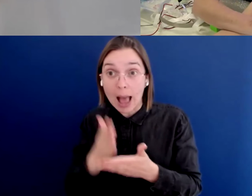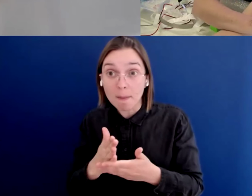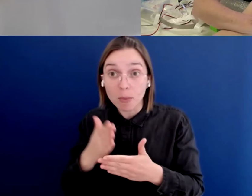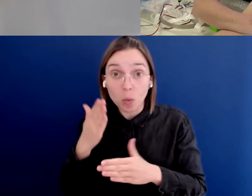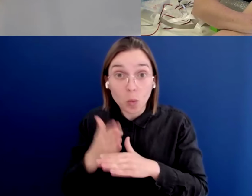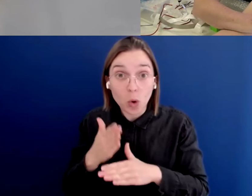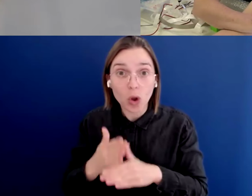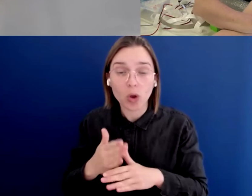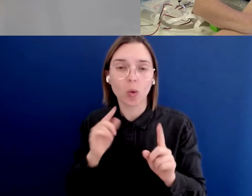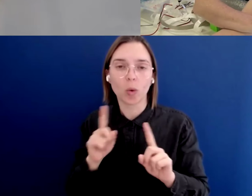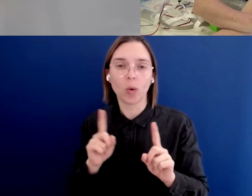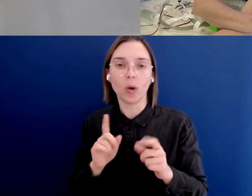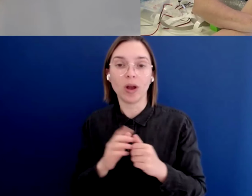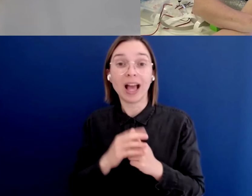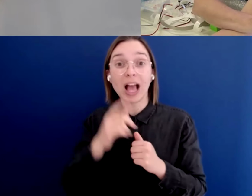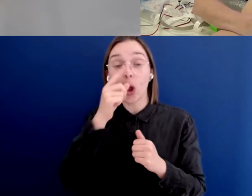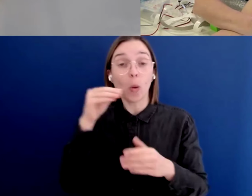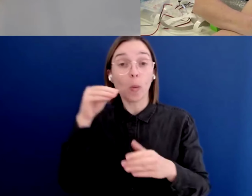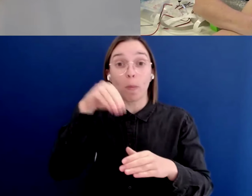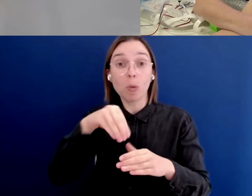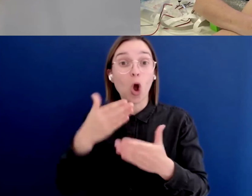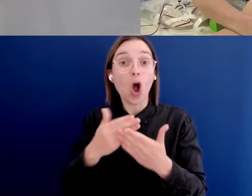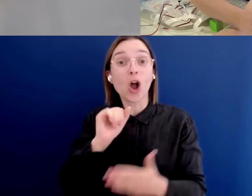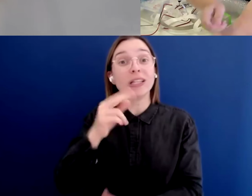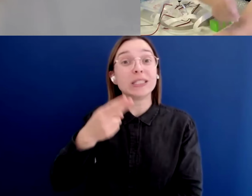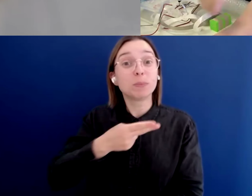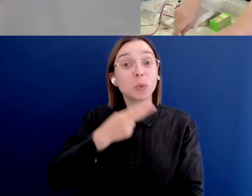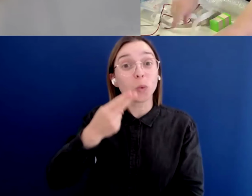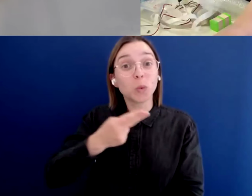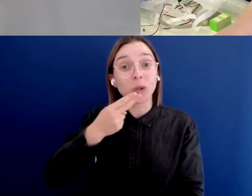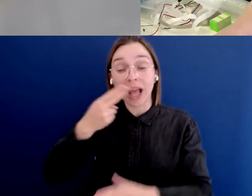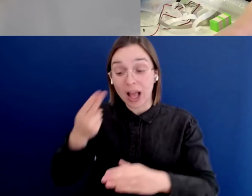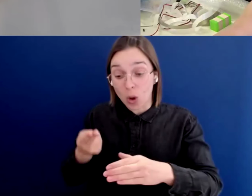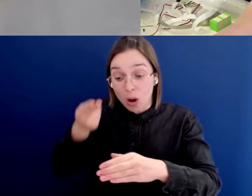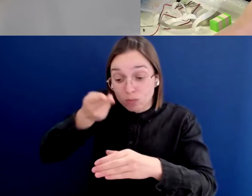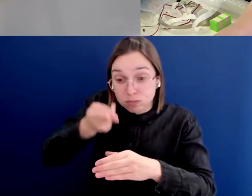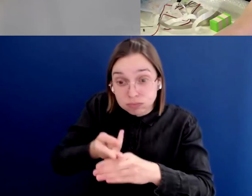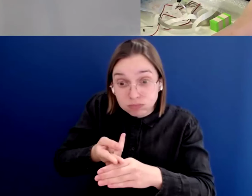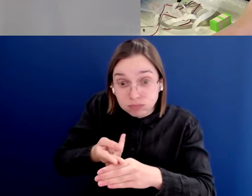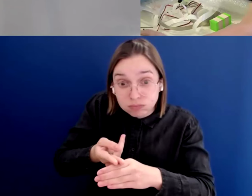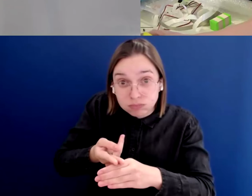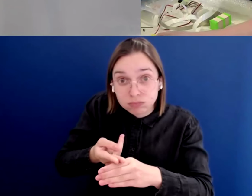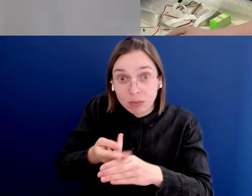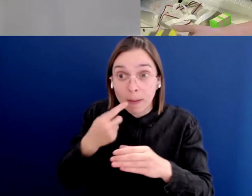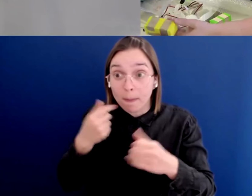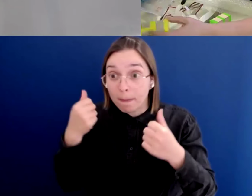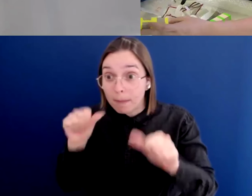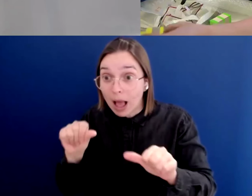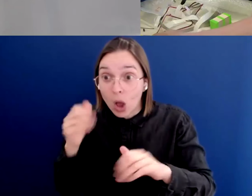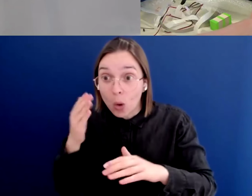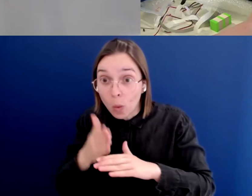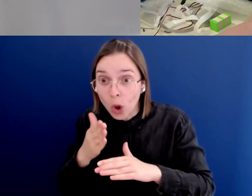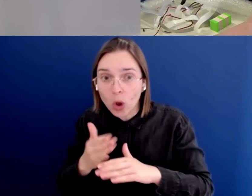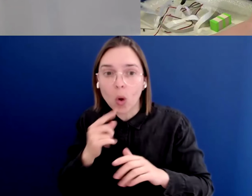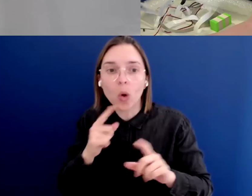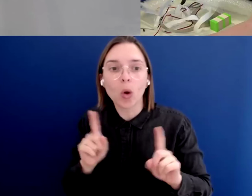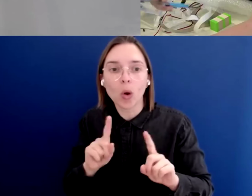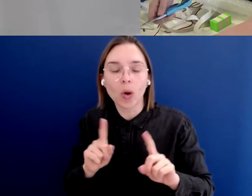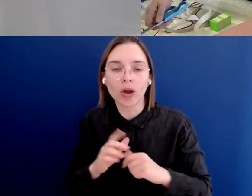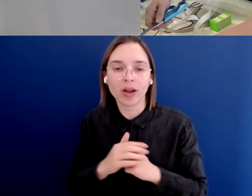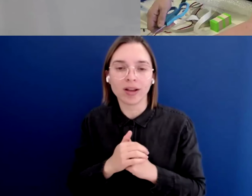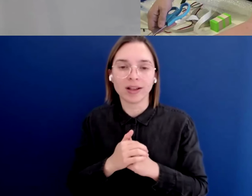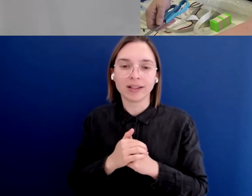your spoon on it, or you could put the insulated here. We've got scissors, so you could actually put